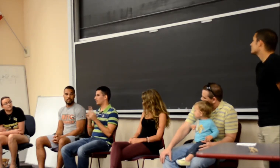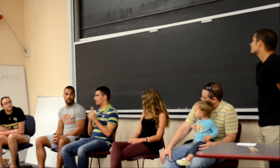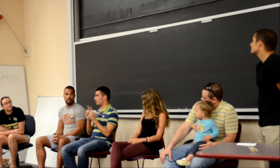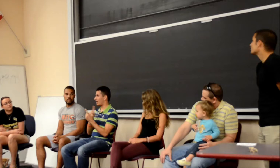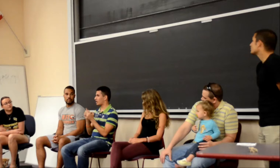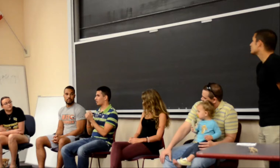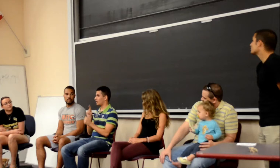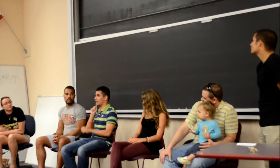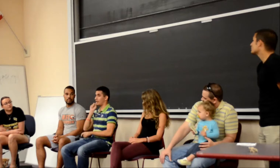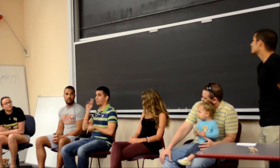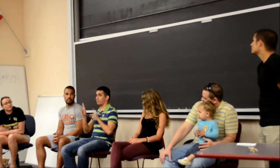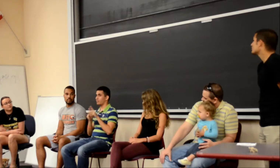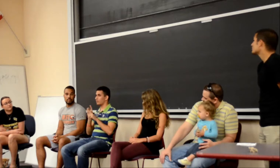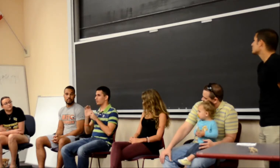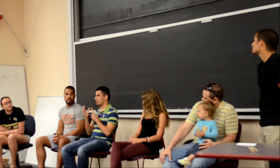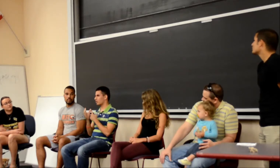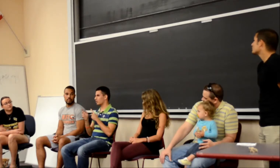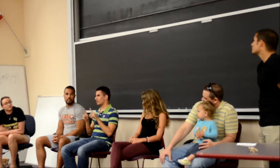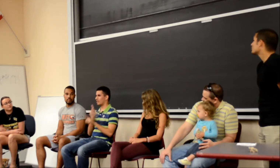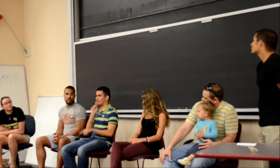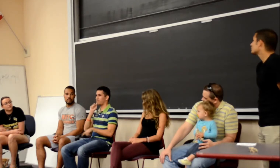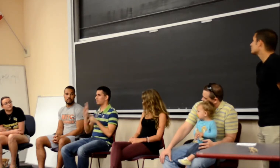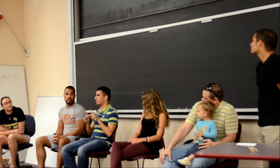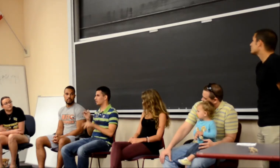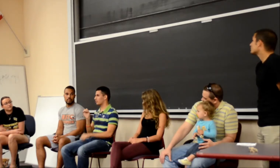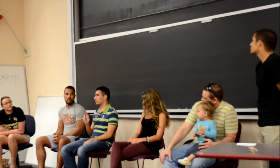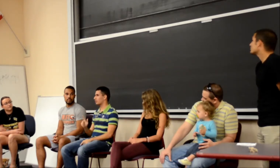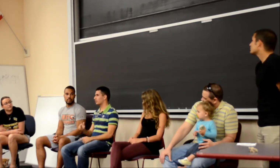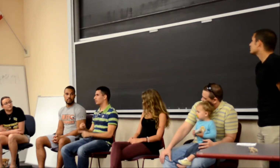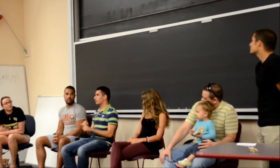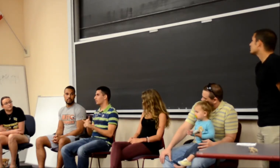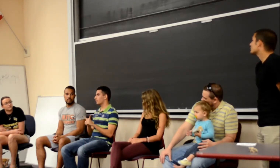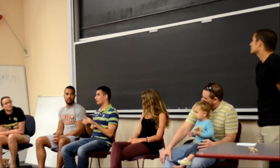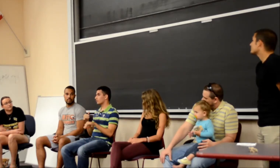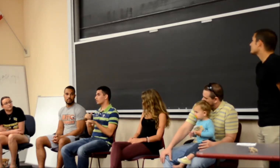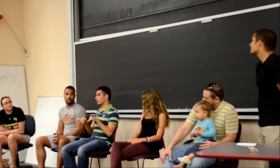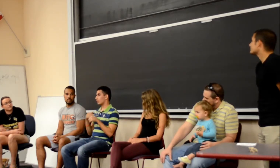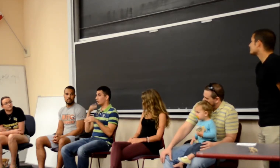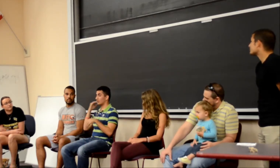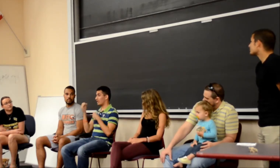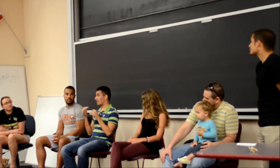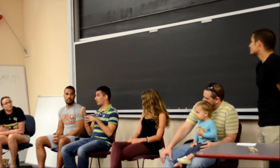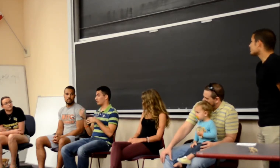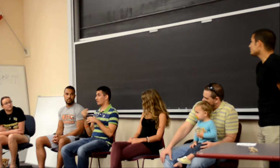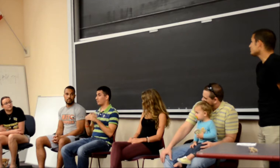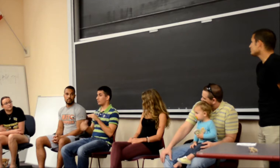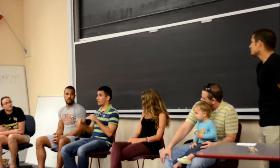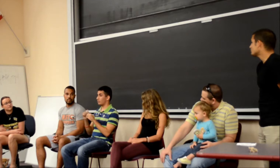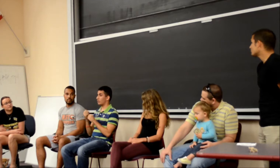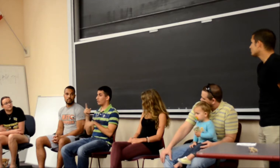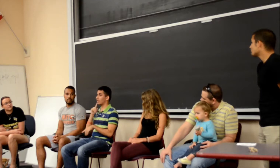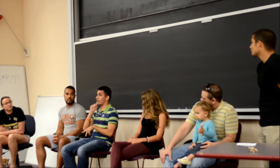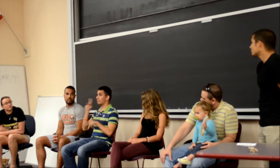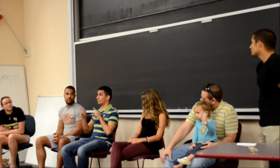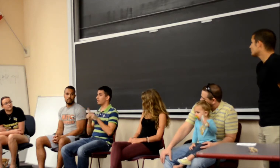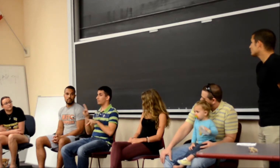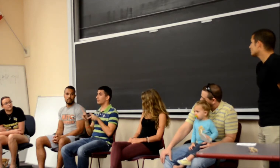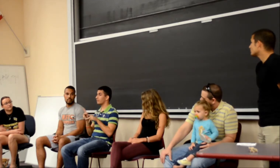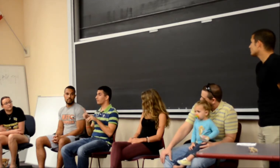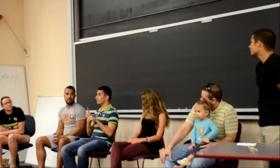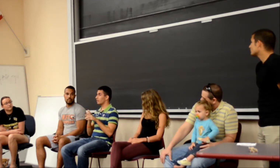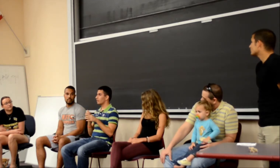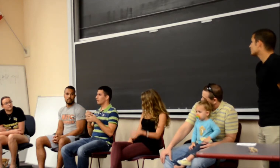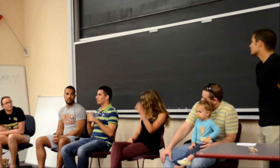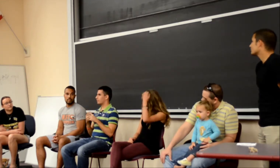little interaction with the deaf culture with deaf people as well. But still, I know sign language and we raised a lot of deaf